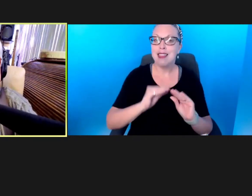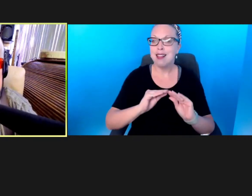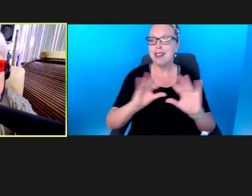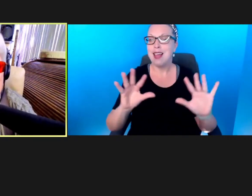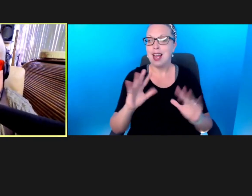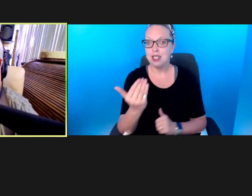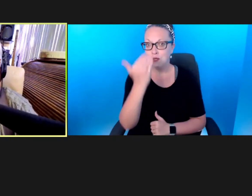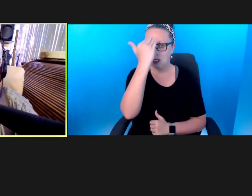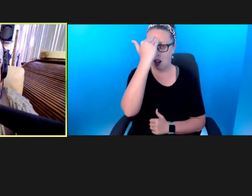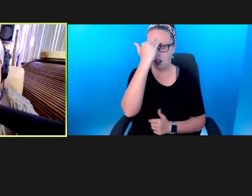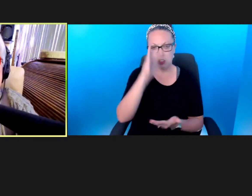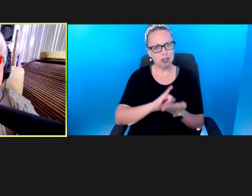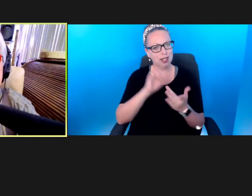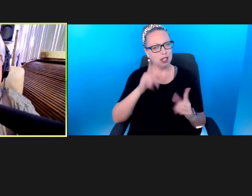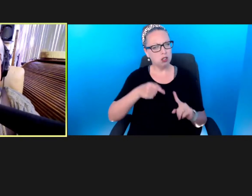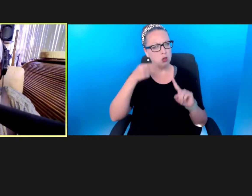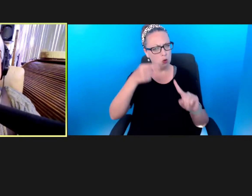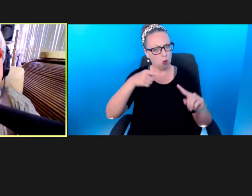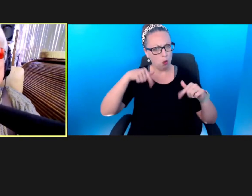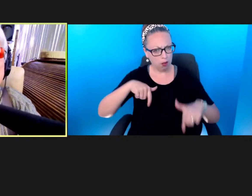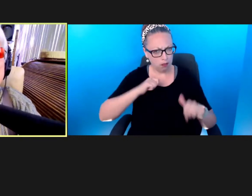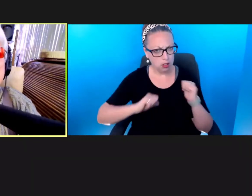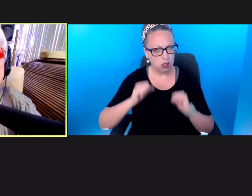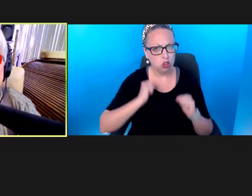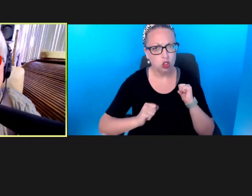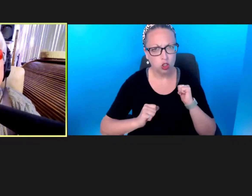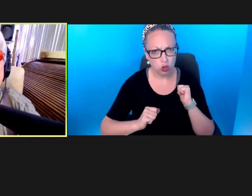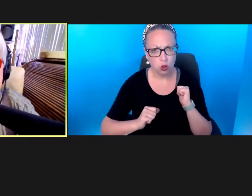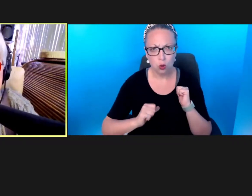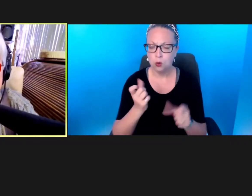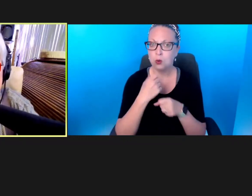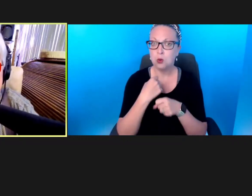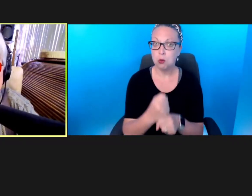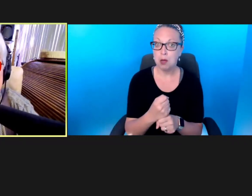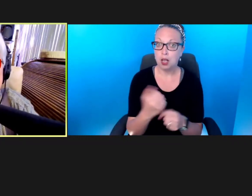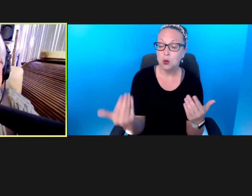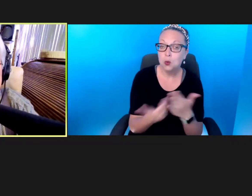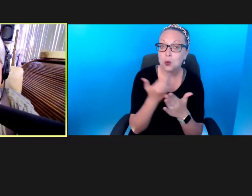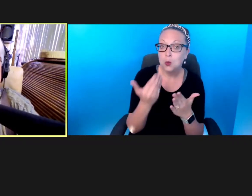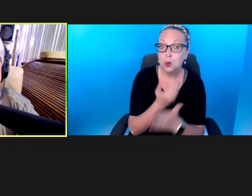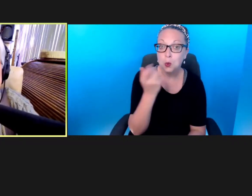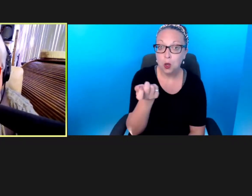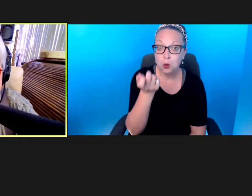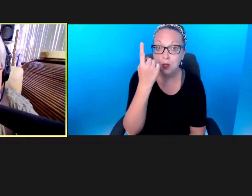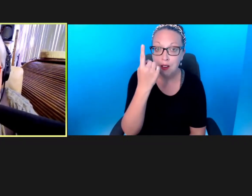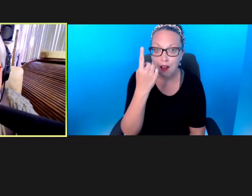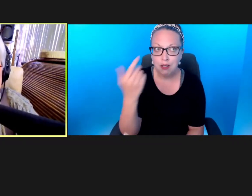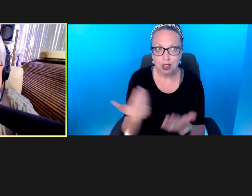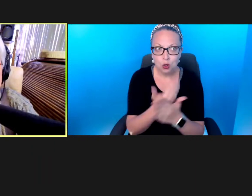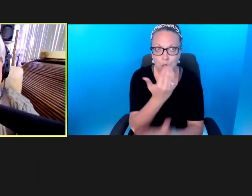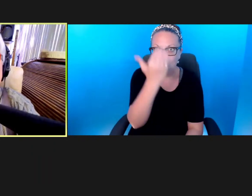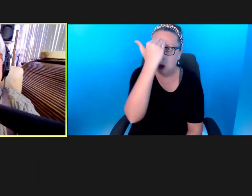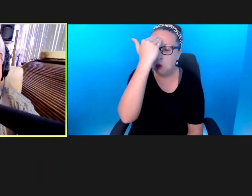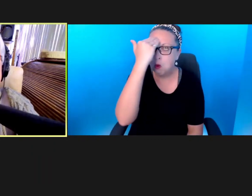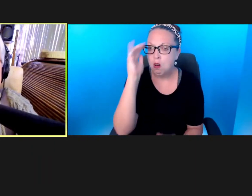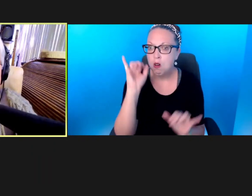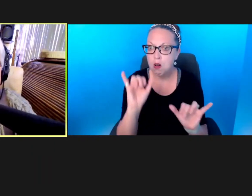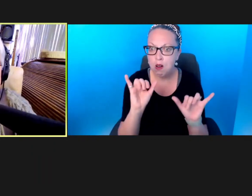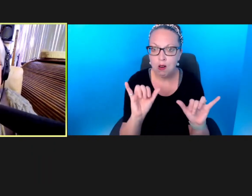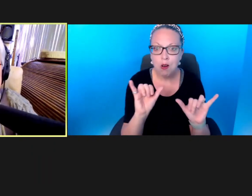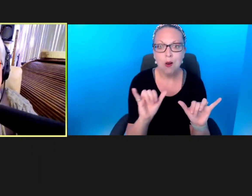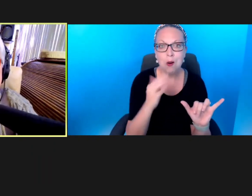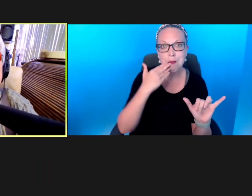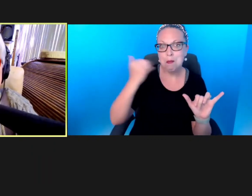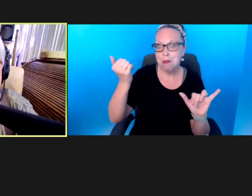through many means, is to create new understanding, new awareness, greater